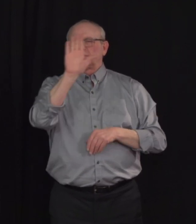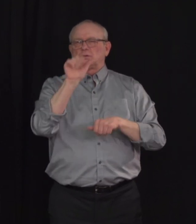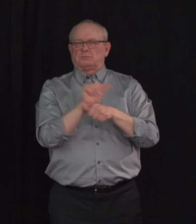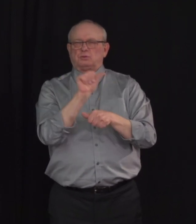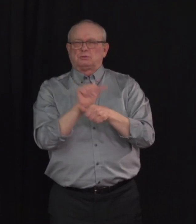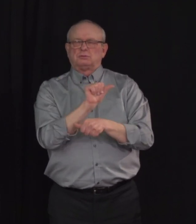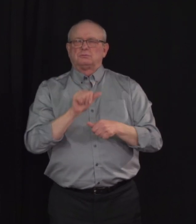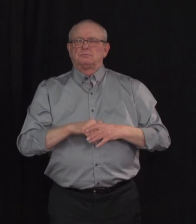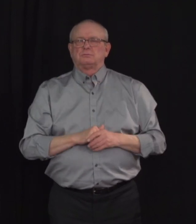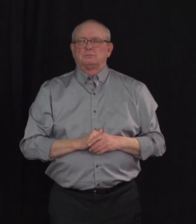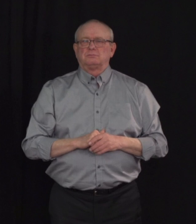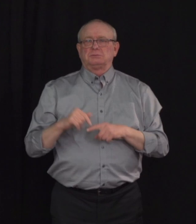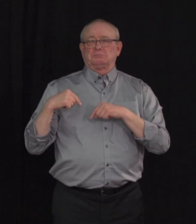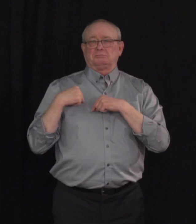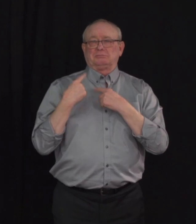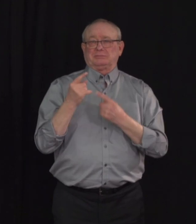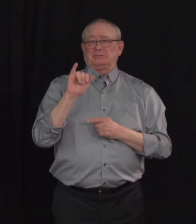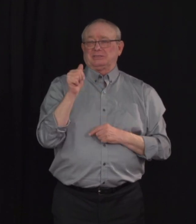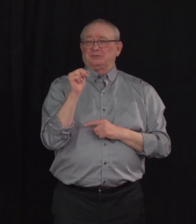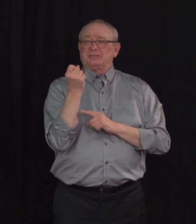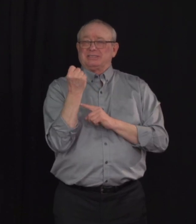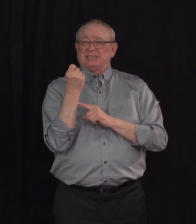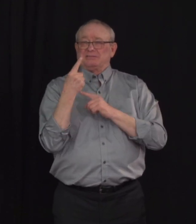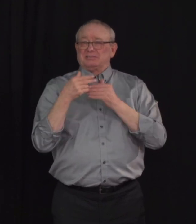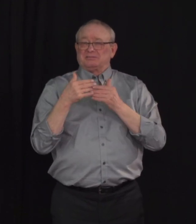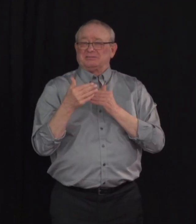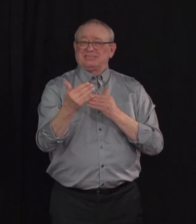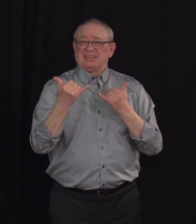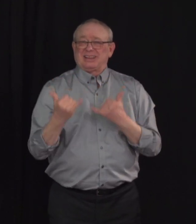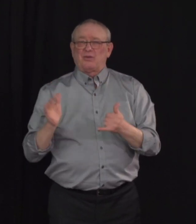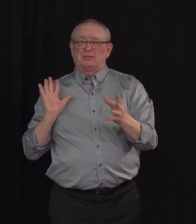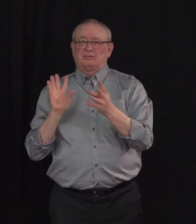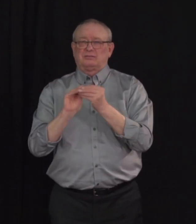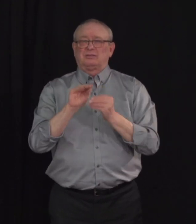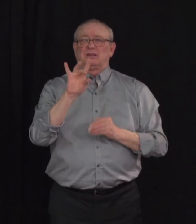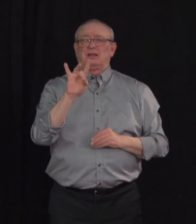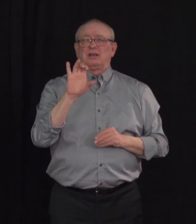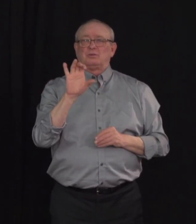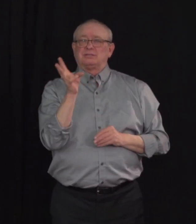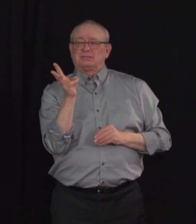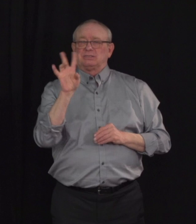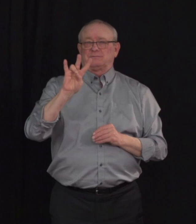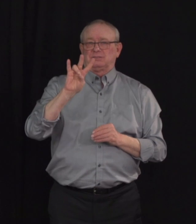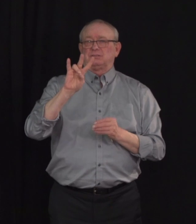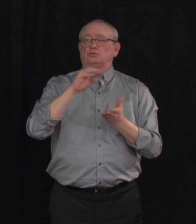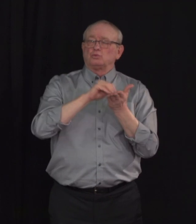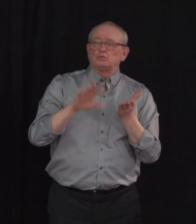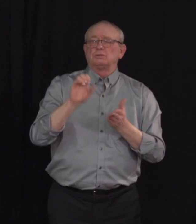Overall, we have detected 16 new variant cases in the province, thanks to our aggressive testing of the vast majority of new